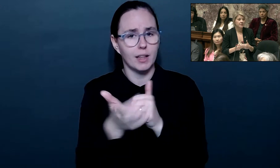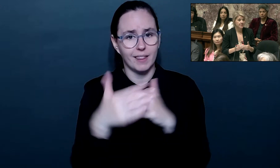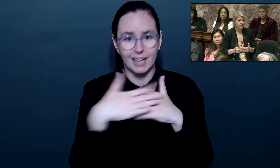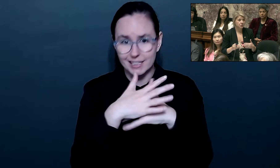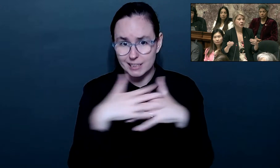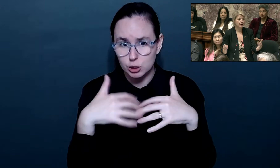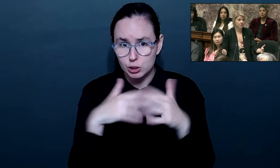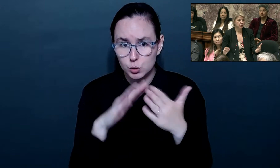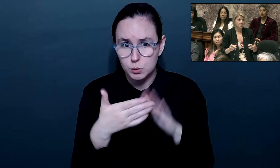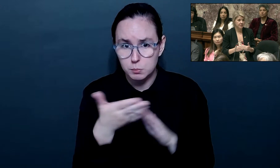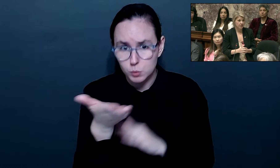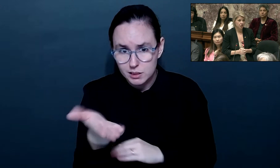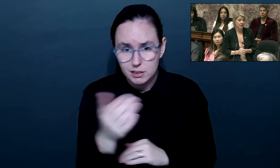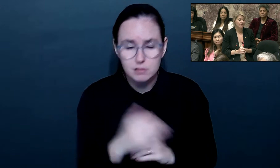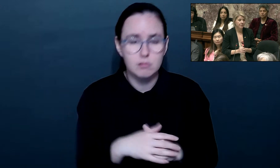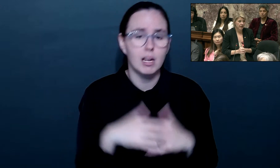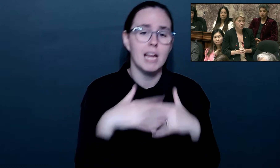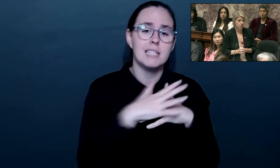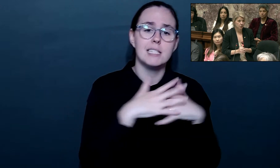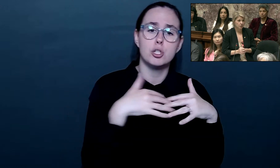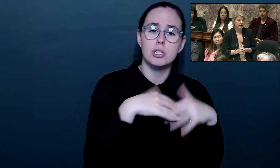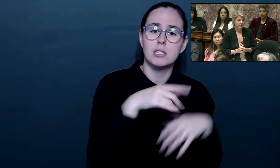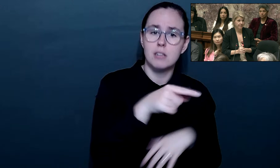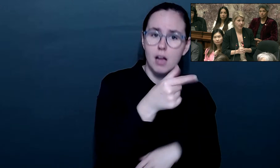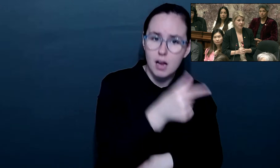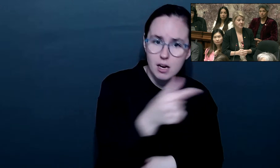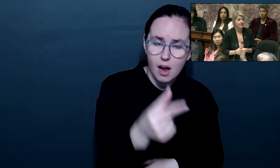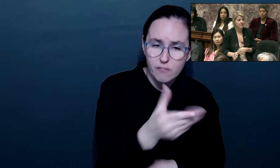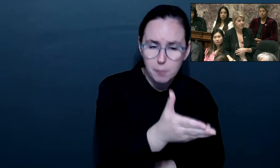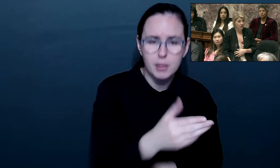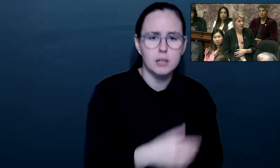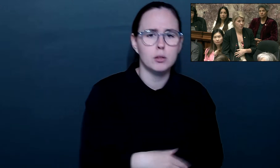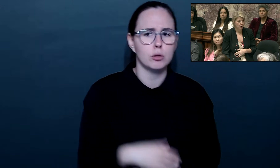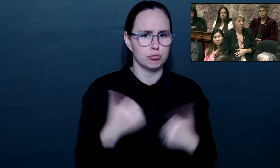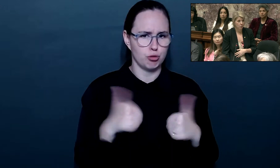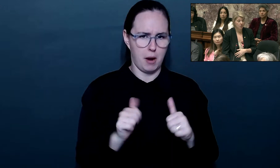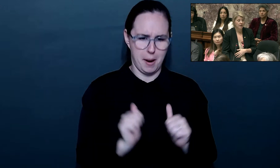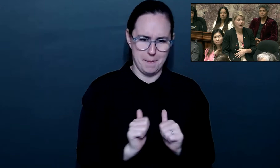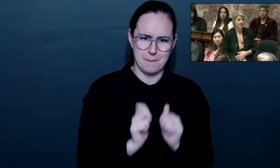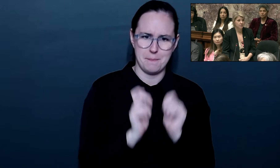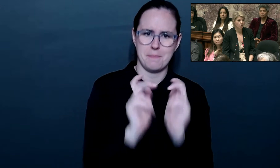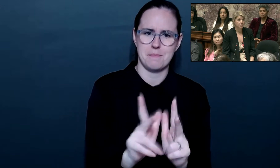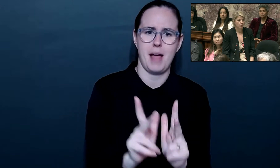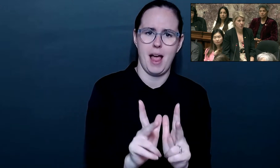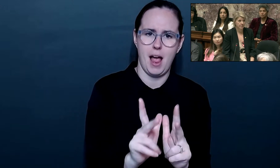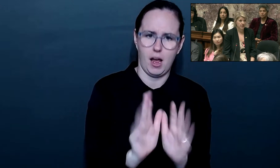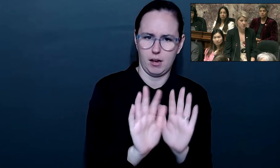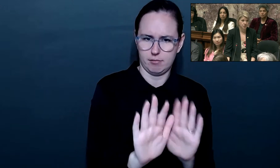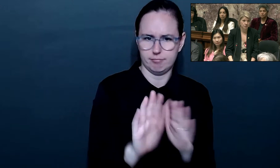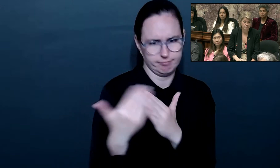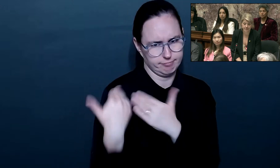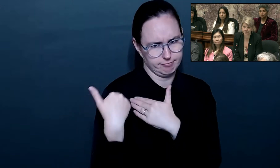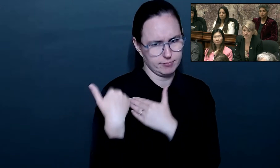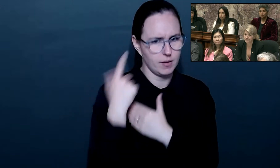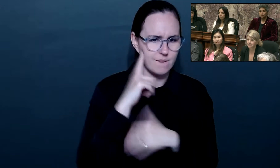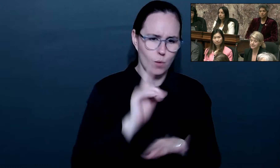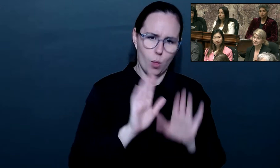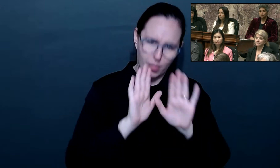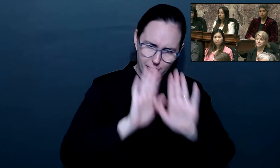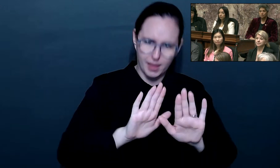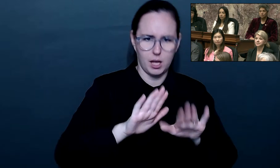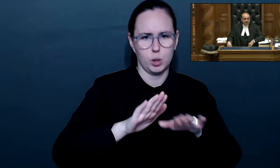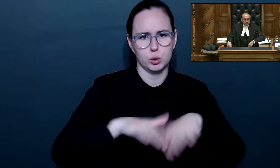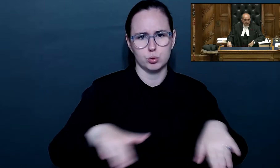the resumption of jurisdiction of their children and families. This is very important work, and it's work that we're committed to. Thank